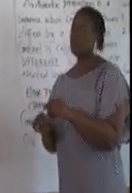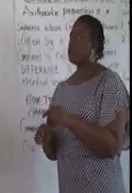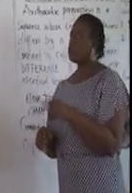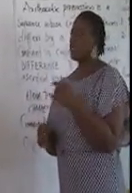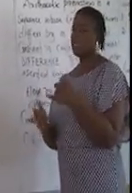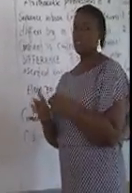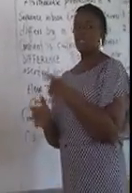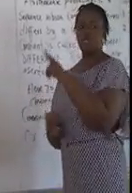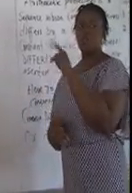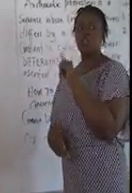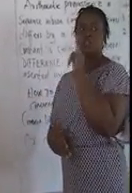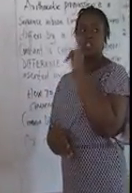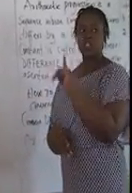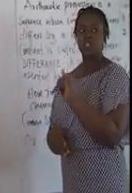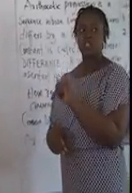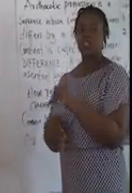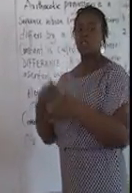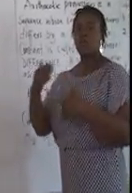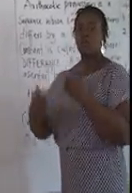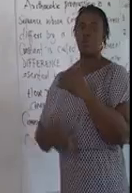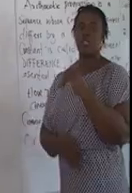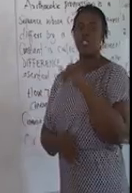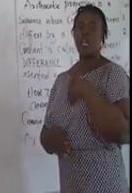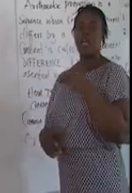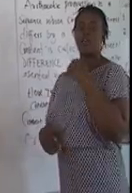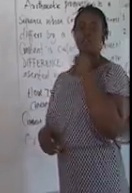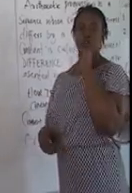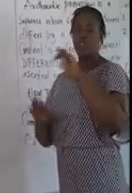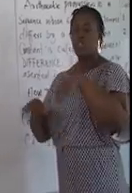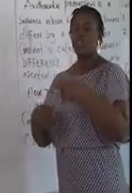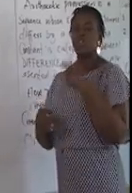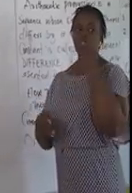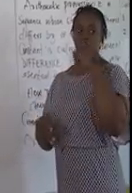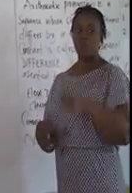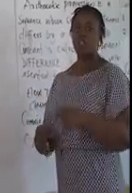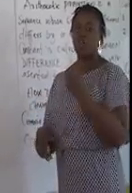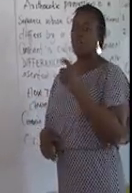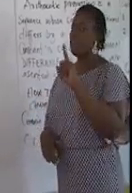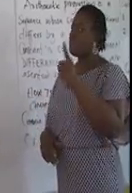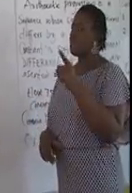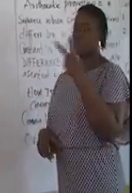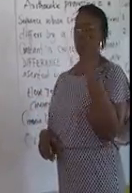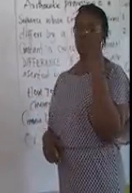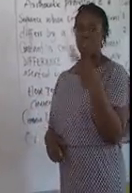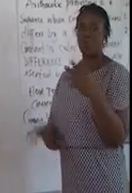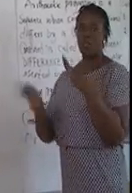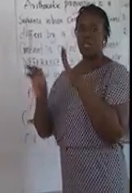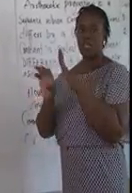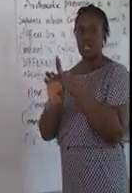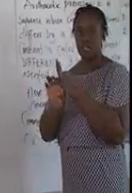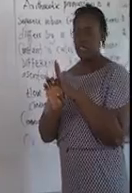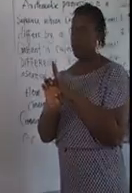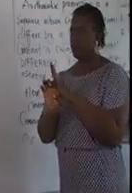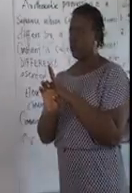This question, the sequence may have not been given in the order of the first 2 examples we have